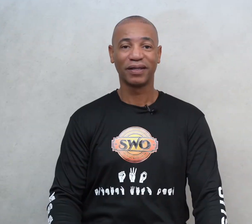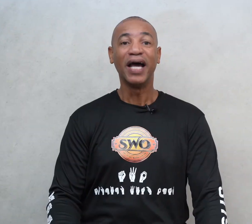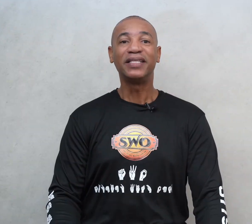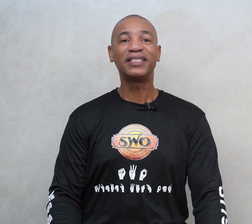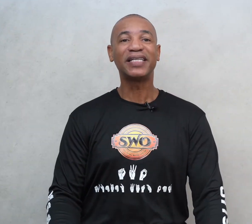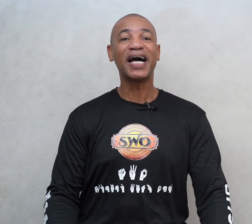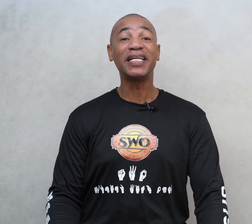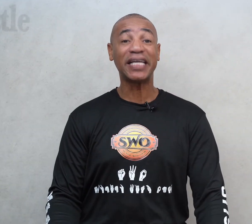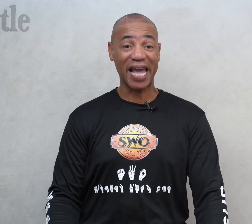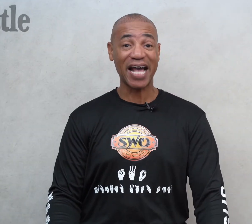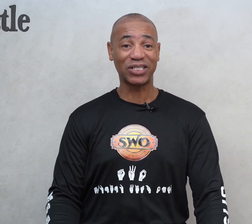The sign castle.